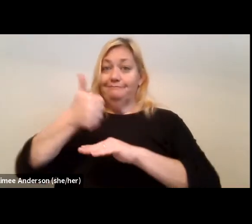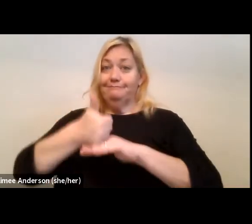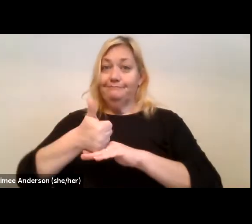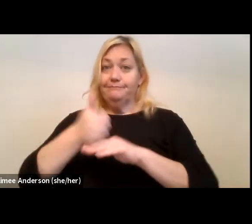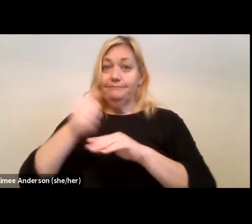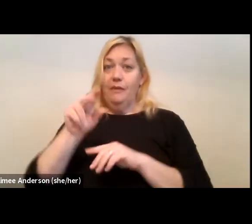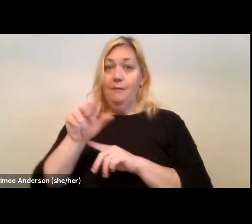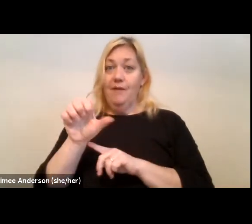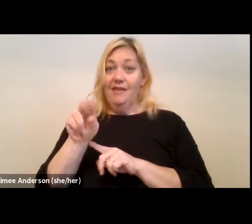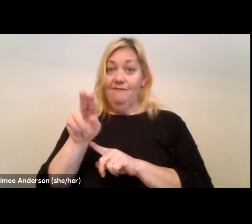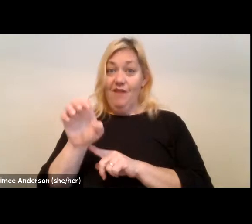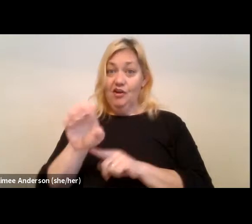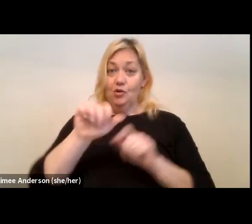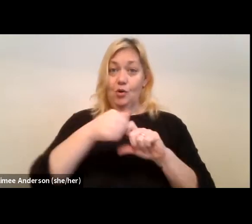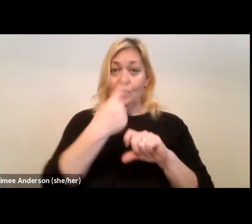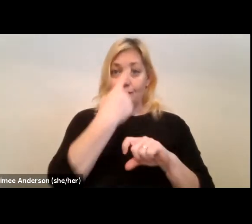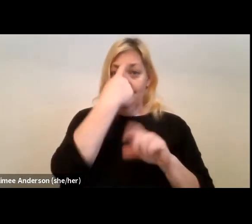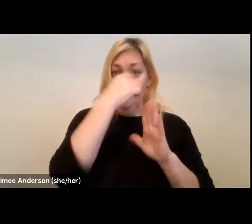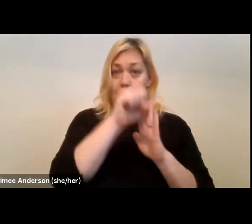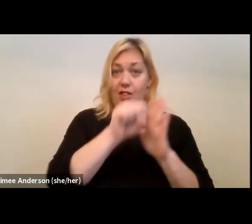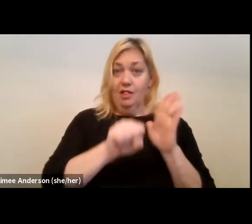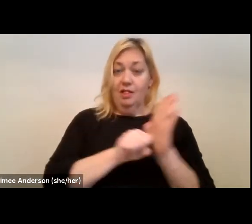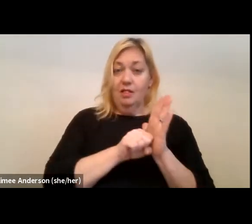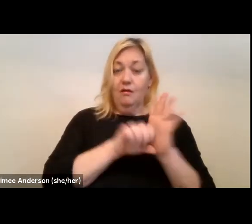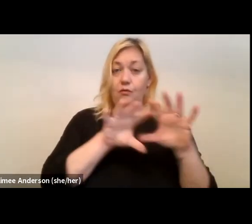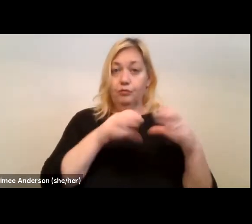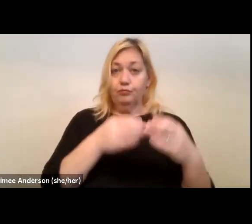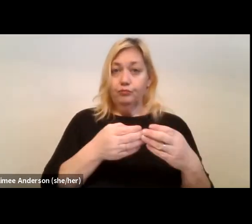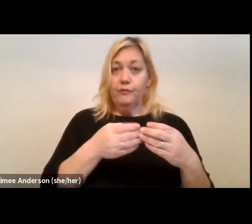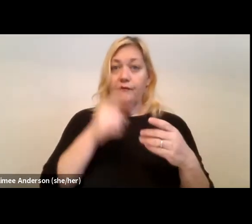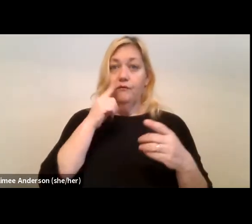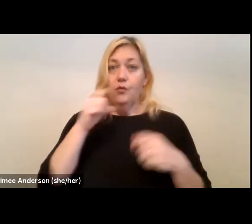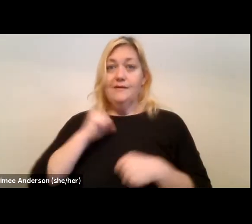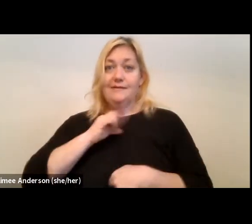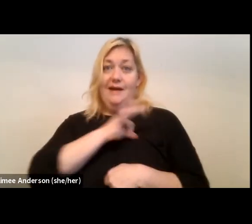other governing state or local authorities and CADEM staff.